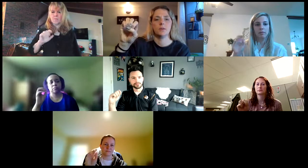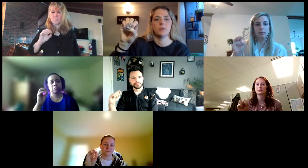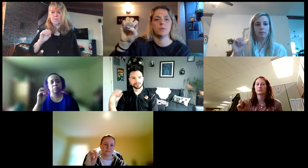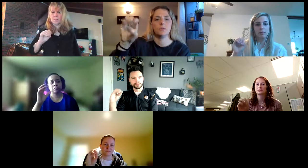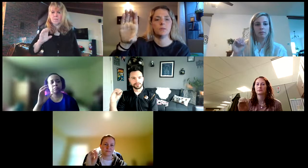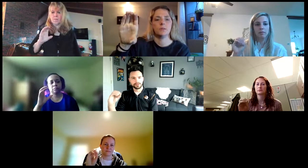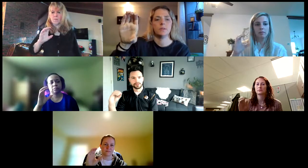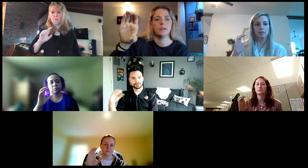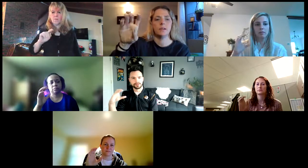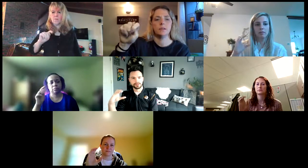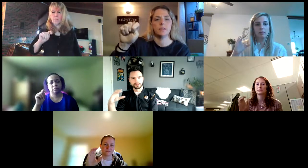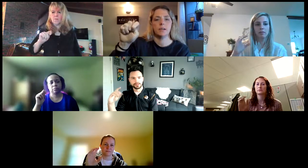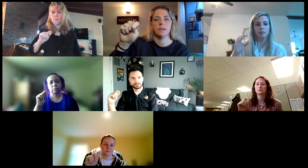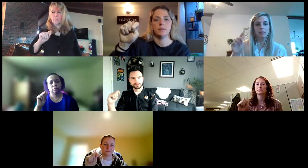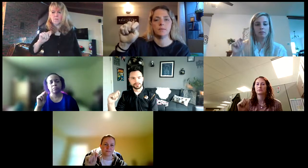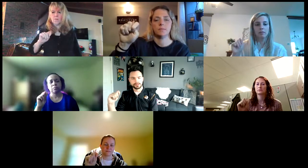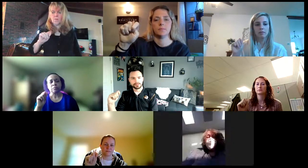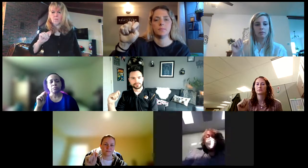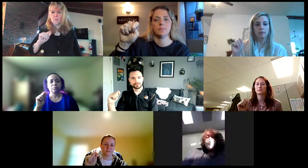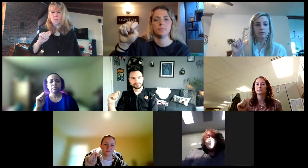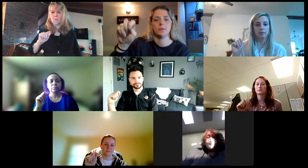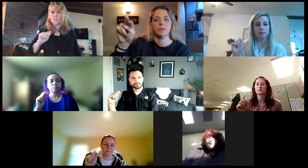October is O-C-T.